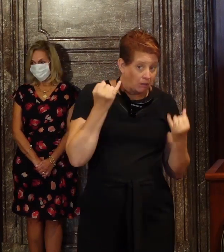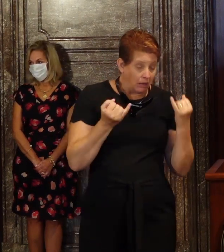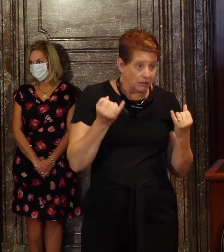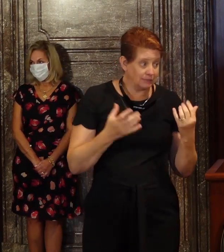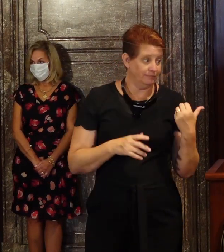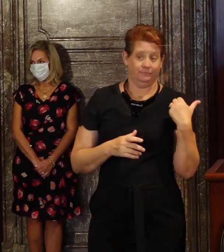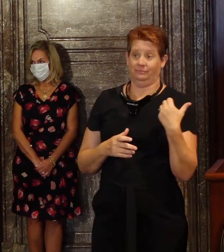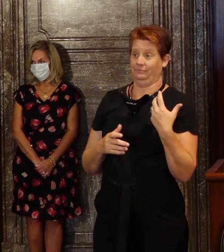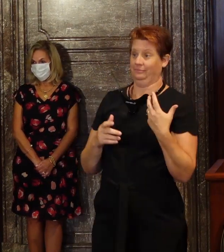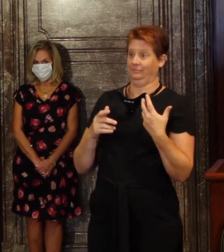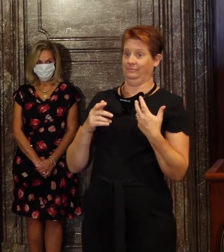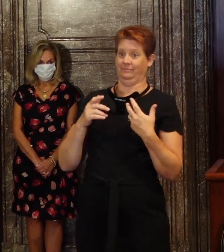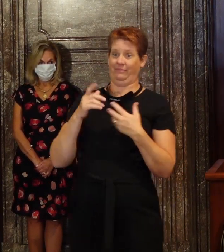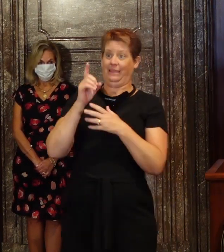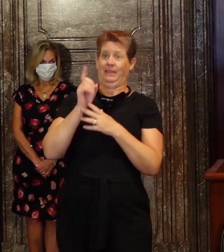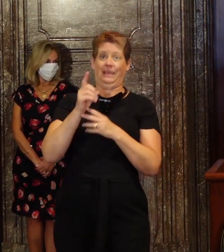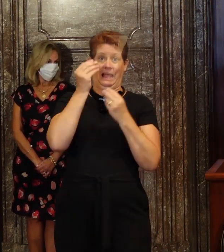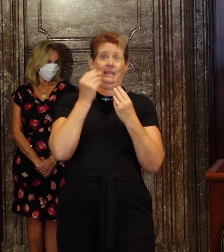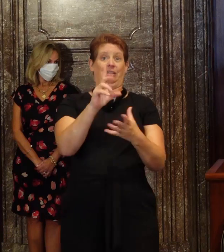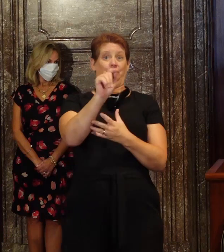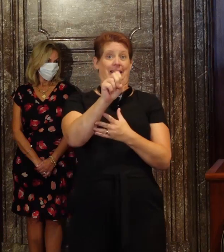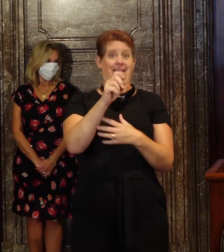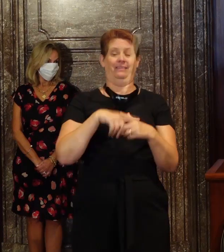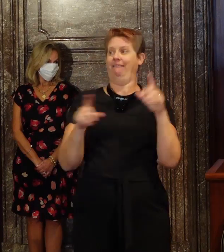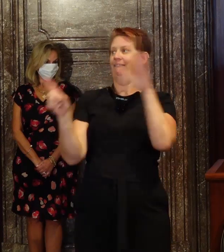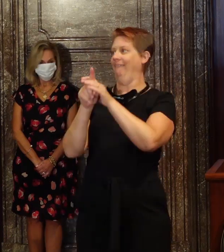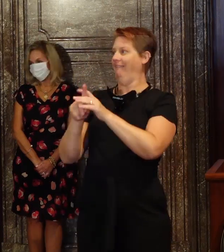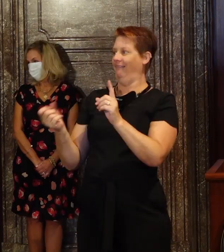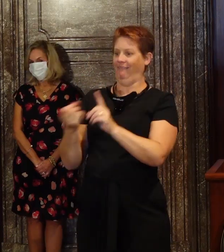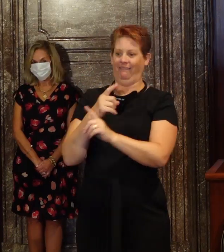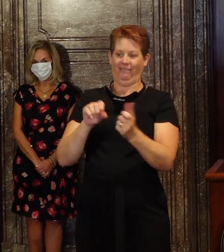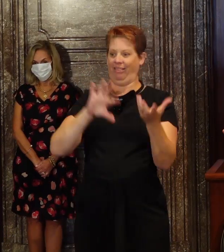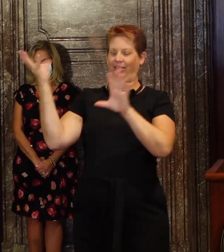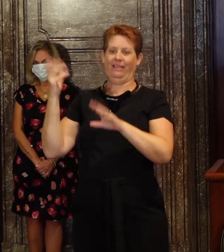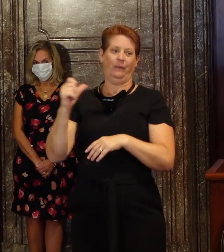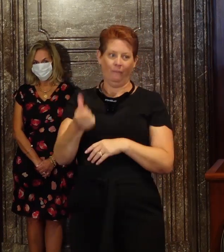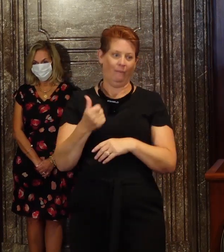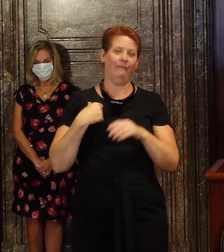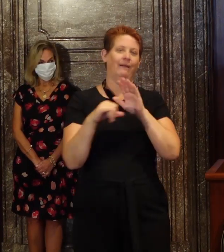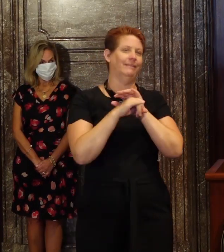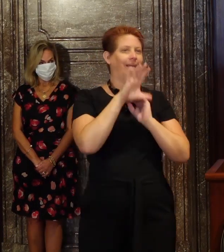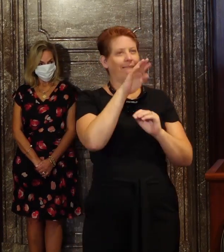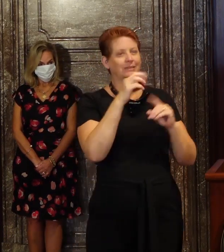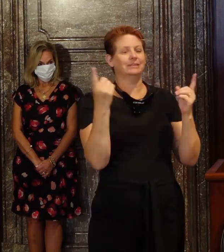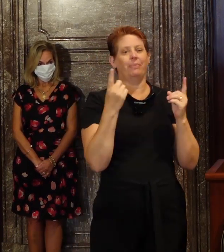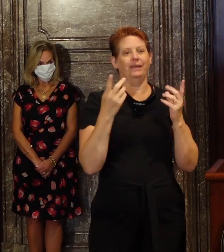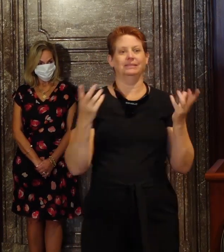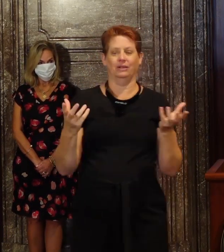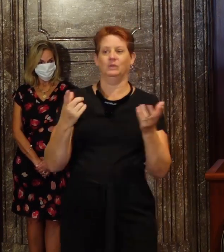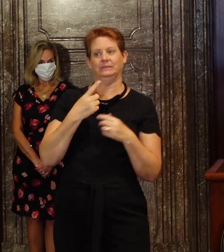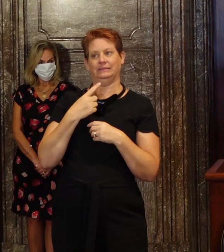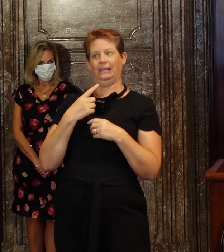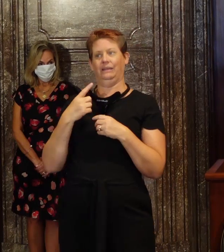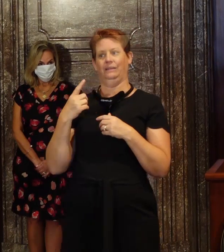reopened, these places? The minute I provide you a date, something will come up and they won't be able to reopen. We'll identify a case or something like that. Let's just